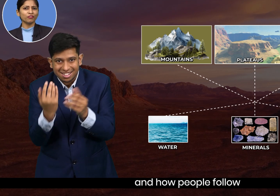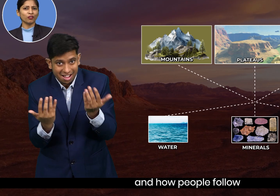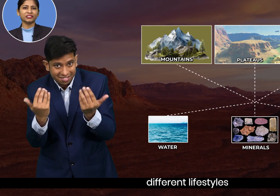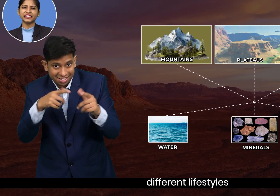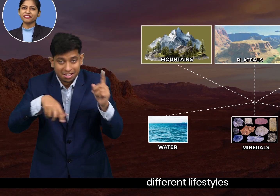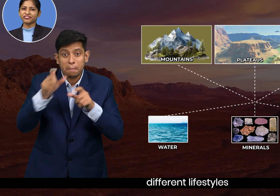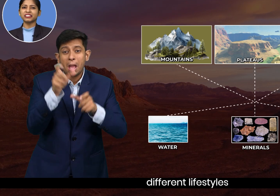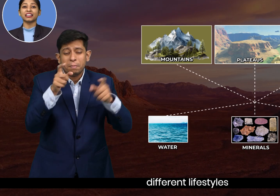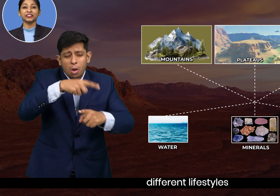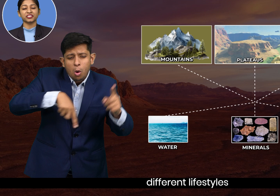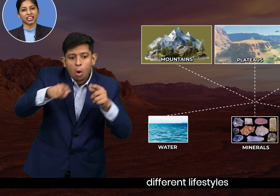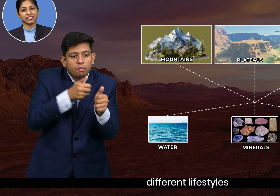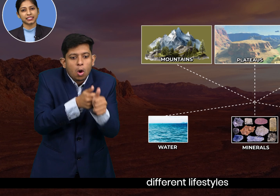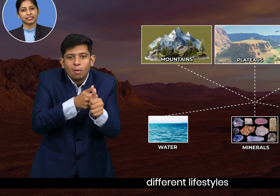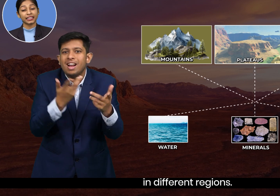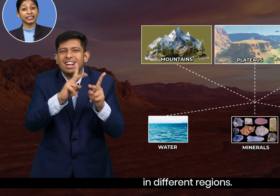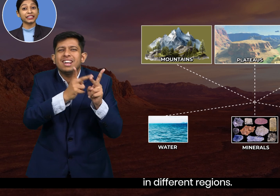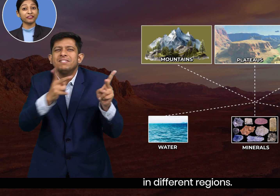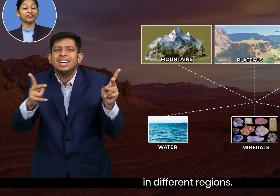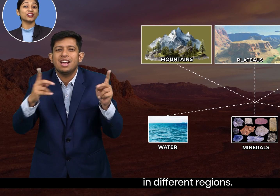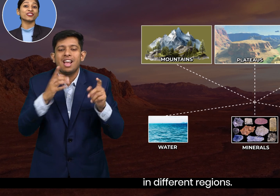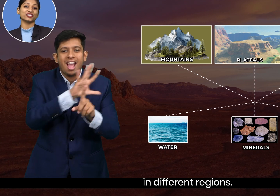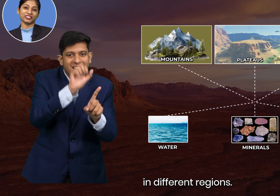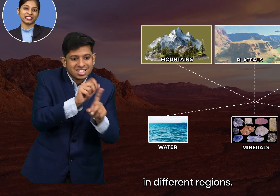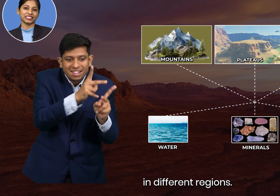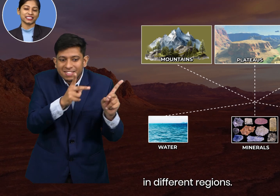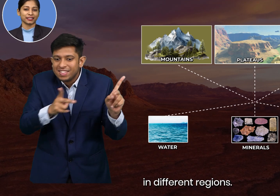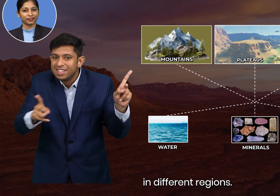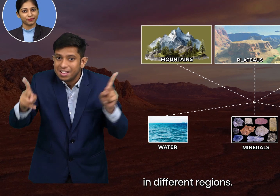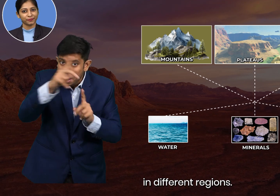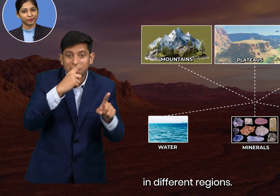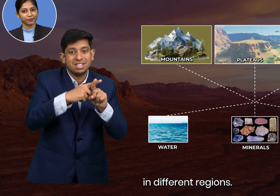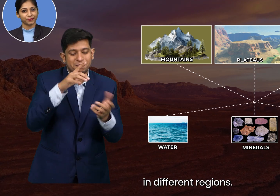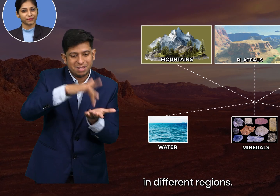how people follow different lifestyles in different regions.